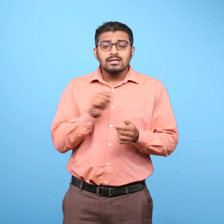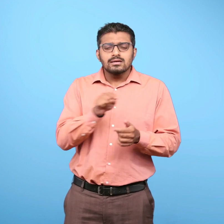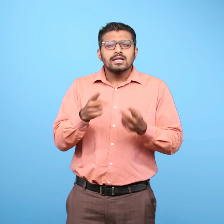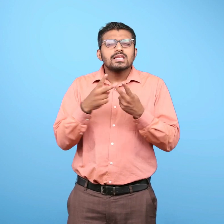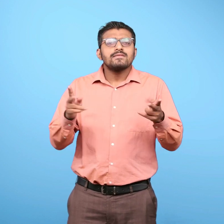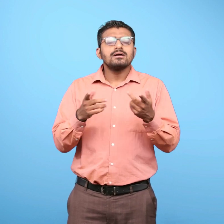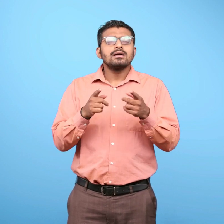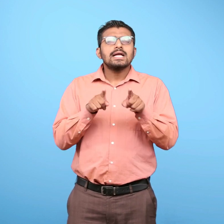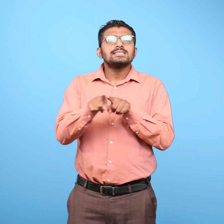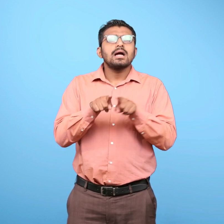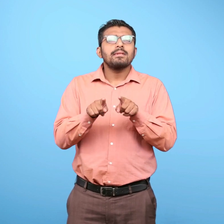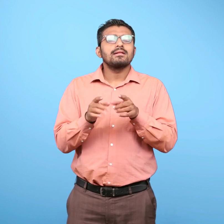reversed.